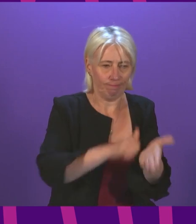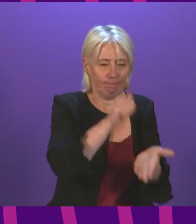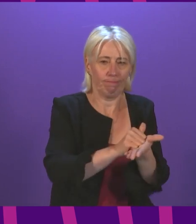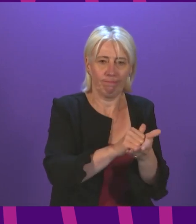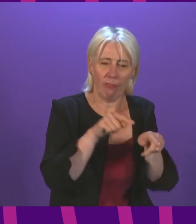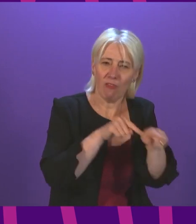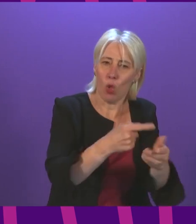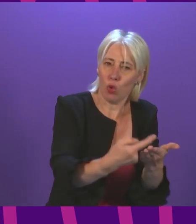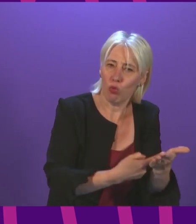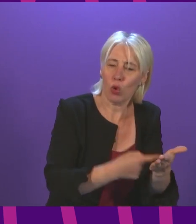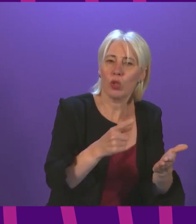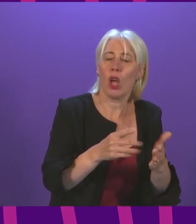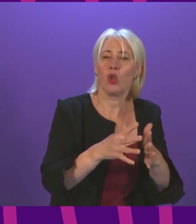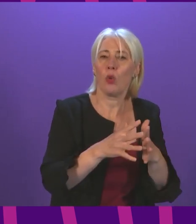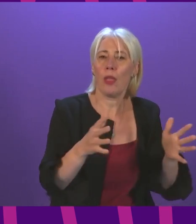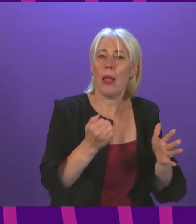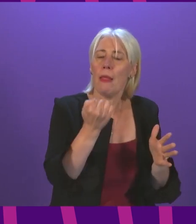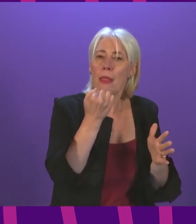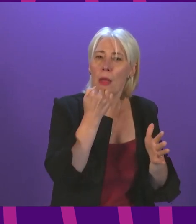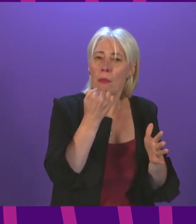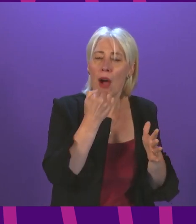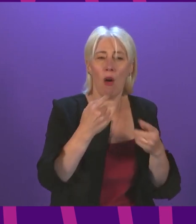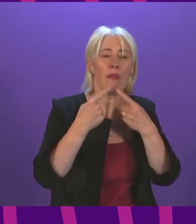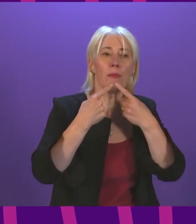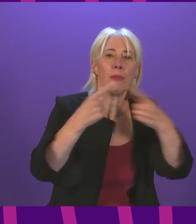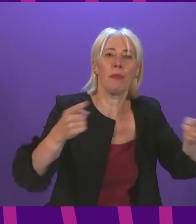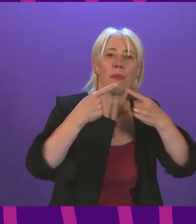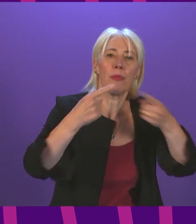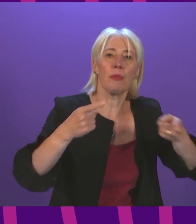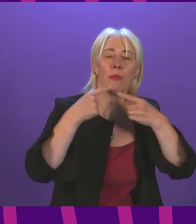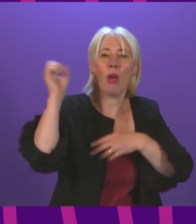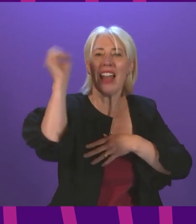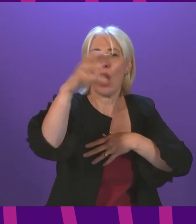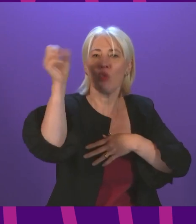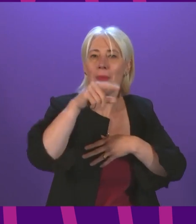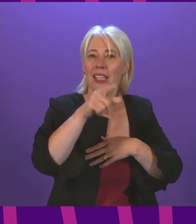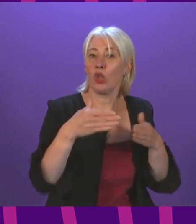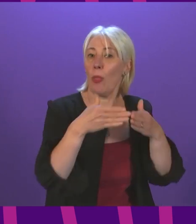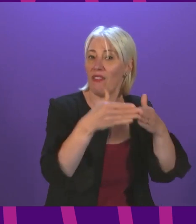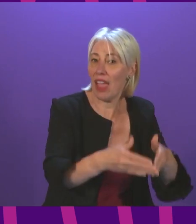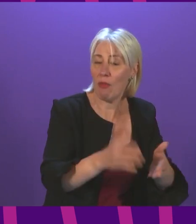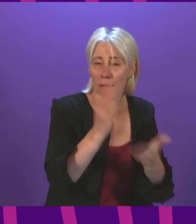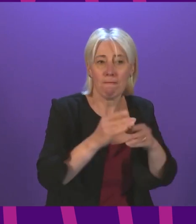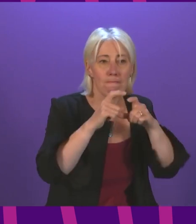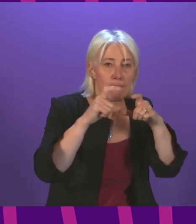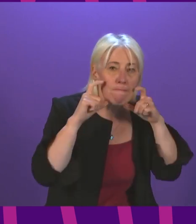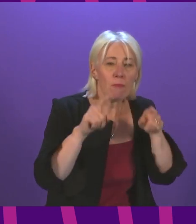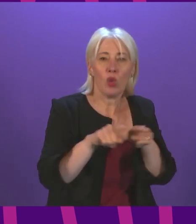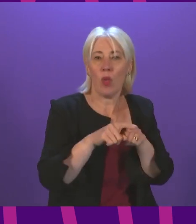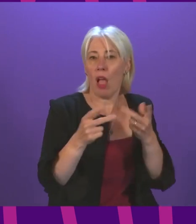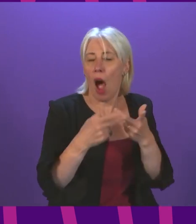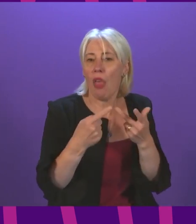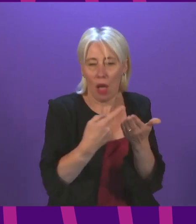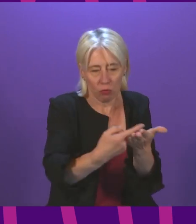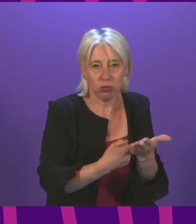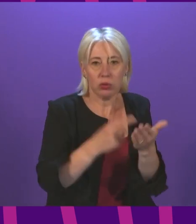example they have increased the frequency of passenger announcements on face coverings and continue to promote adherence to other baseline